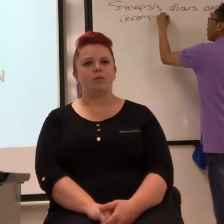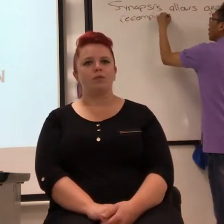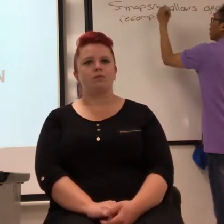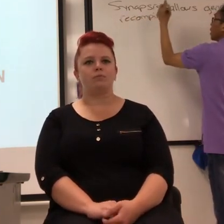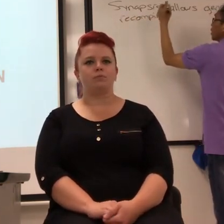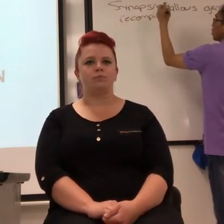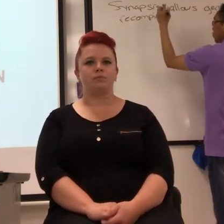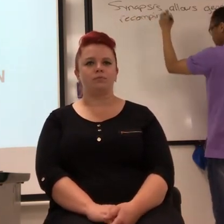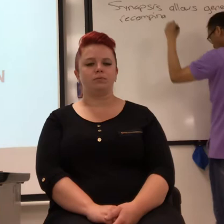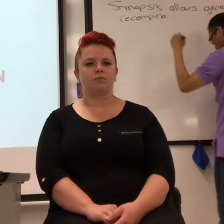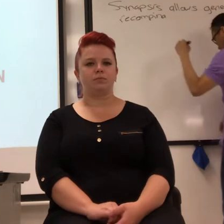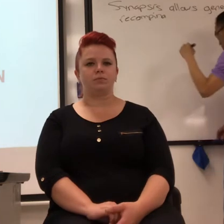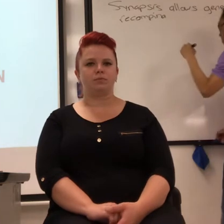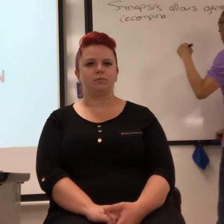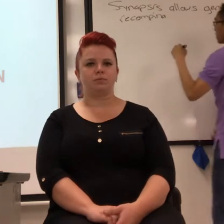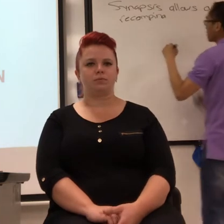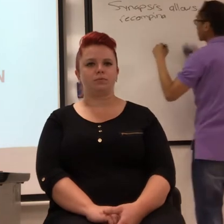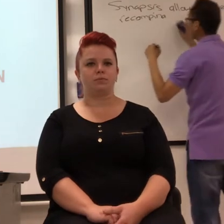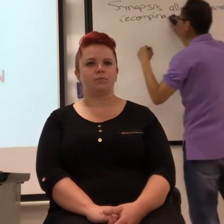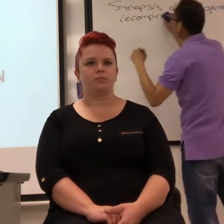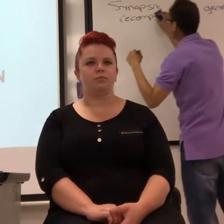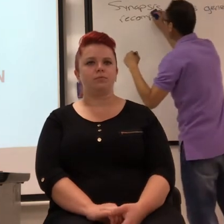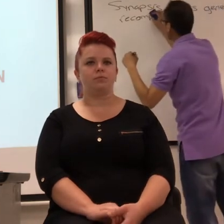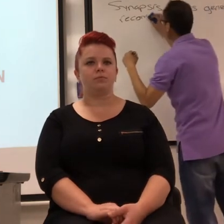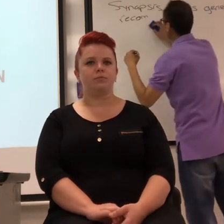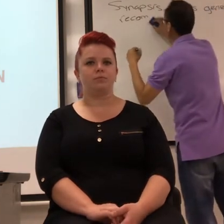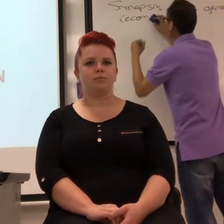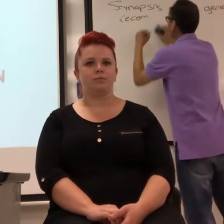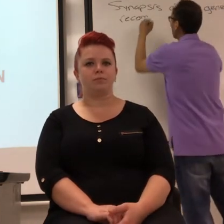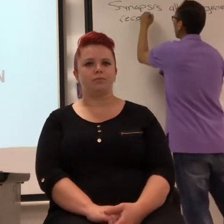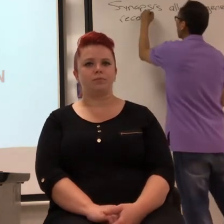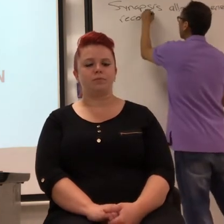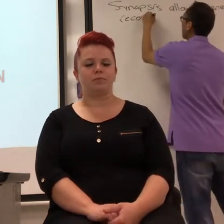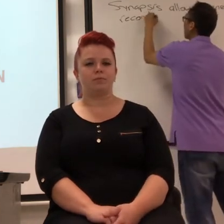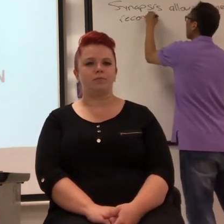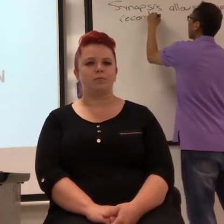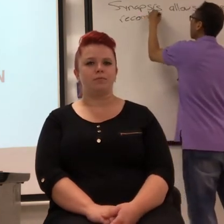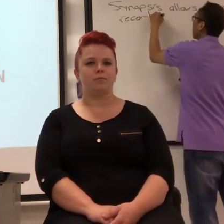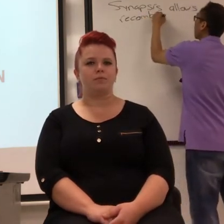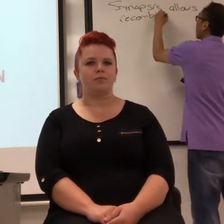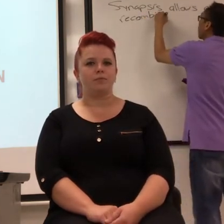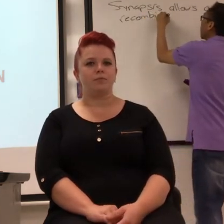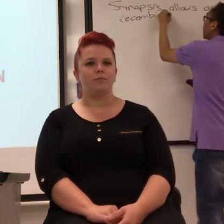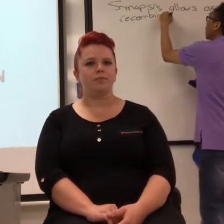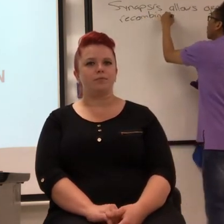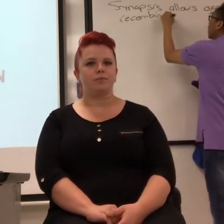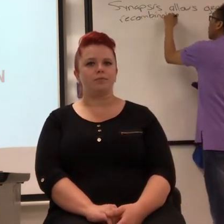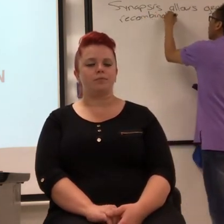recombination events